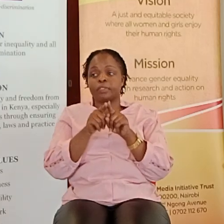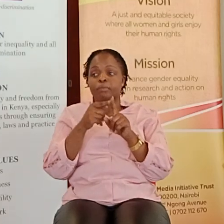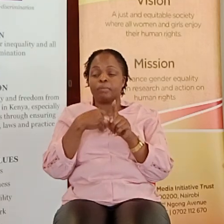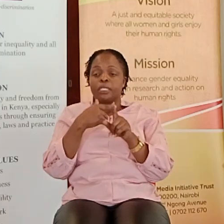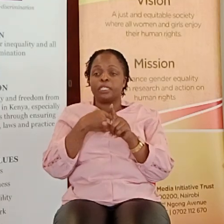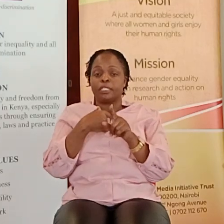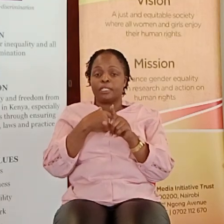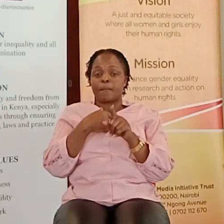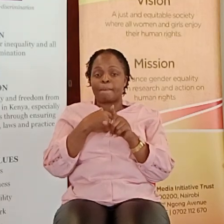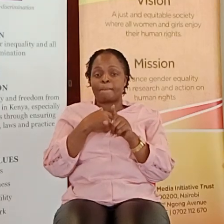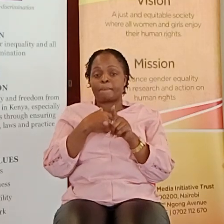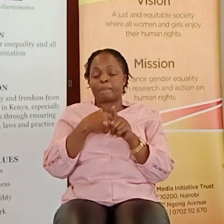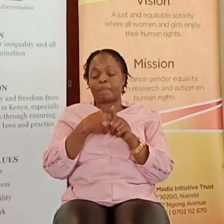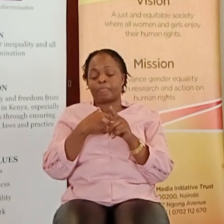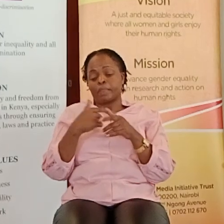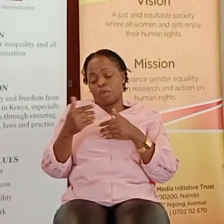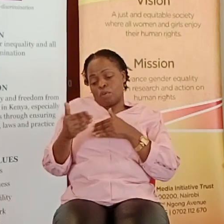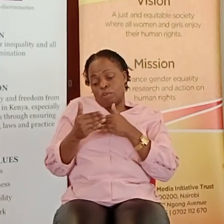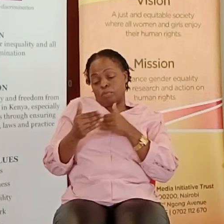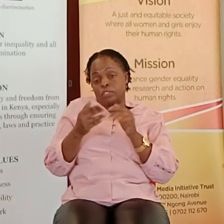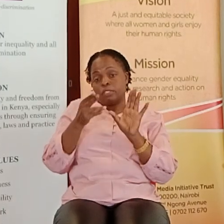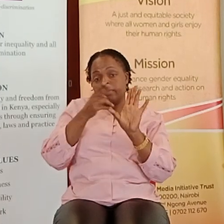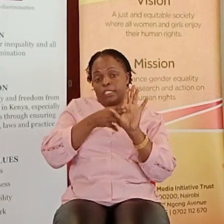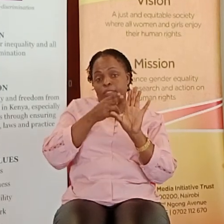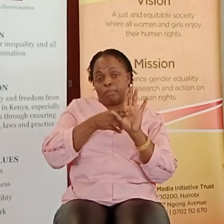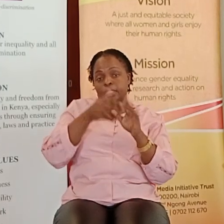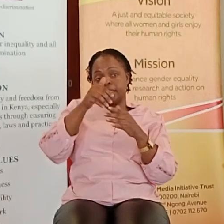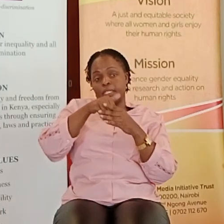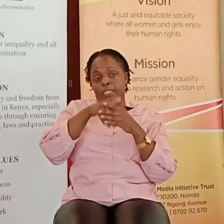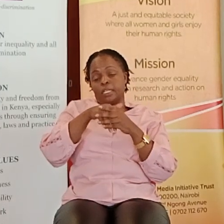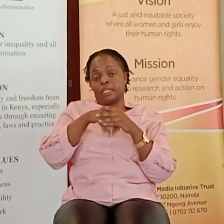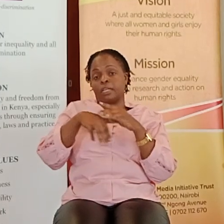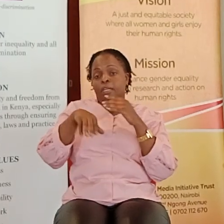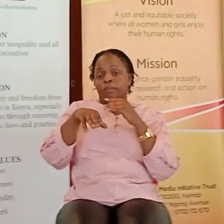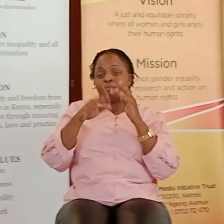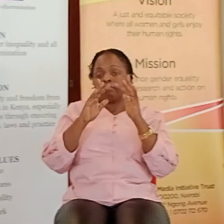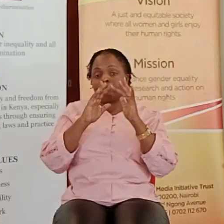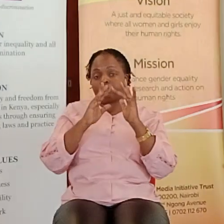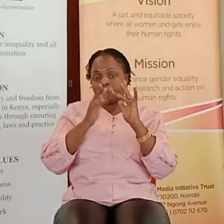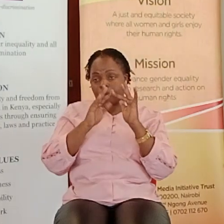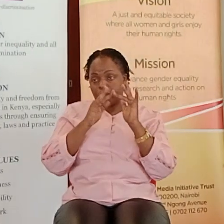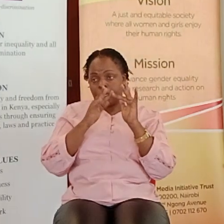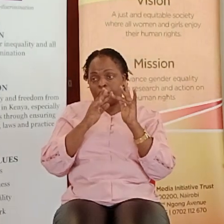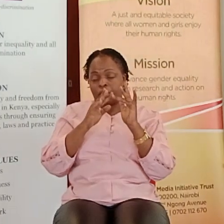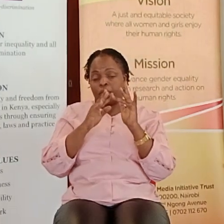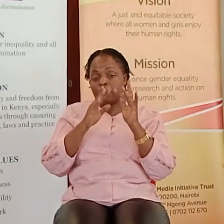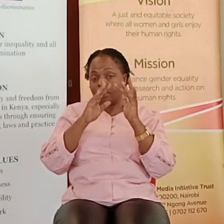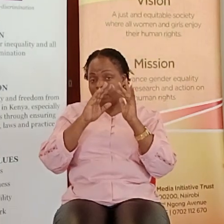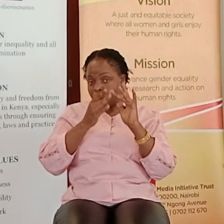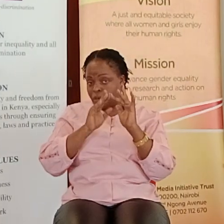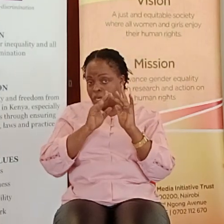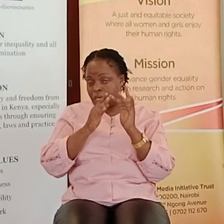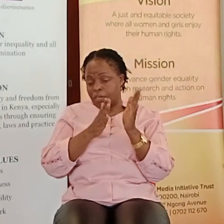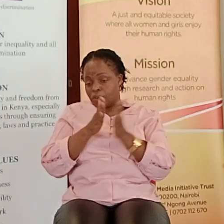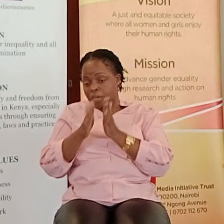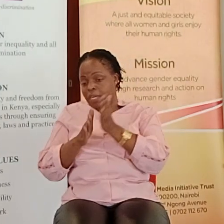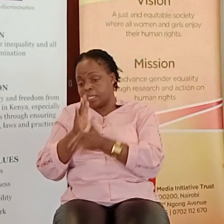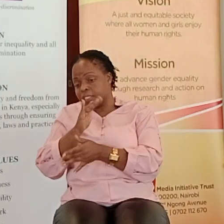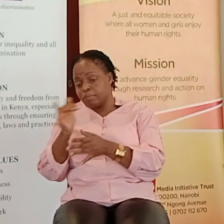to participate in a webinar which was virtual, organized by